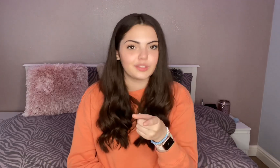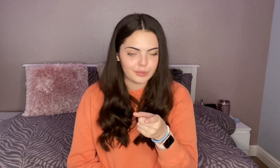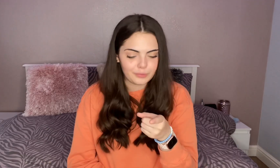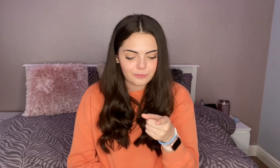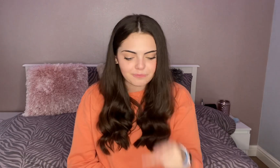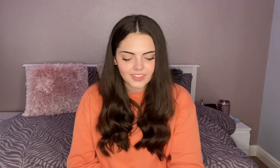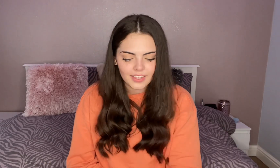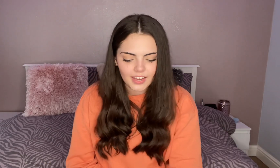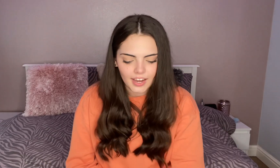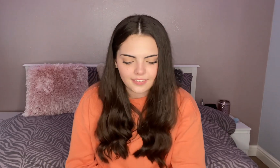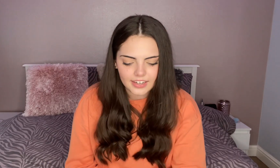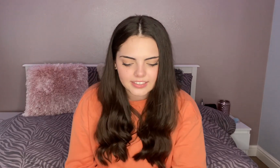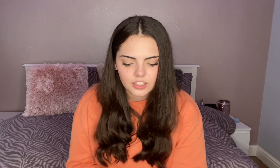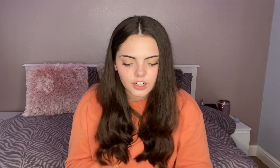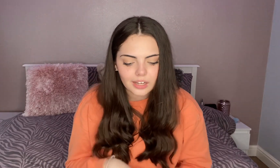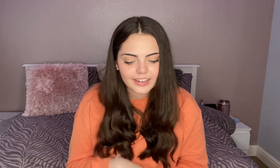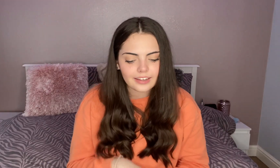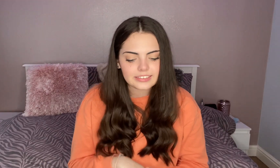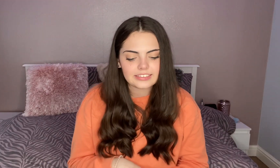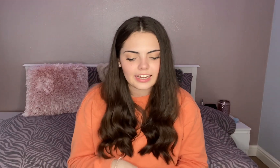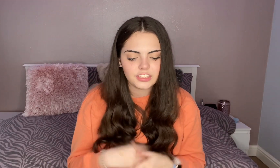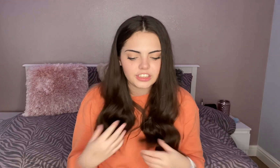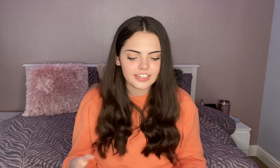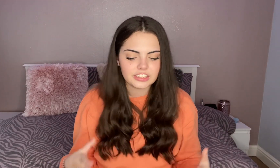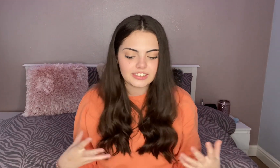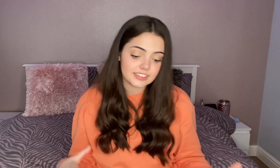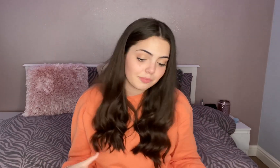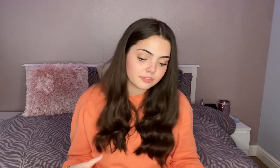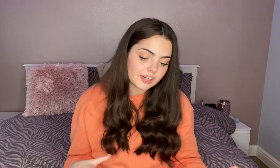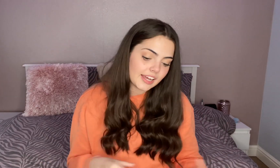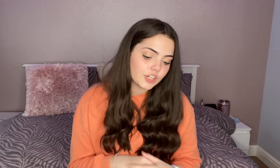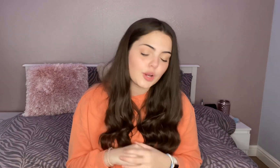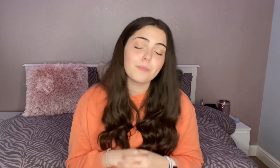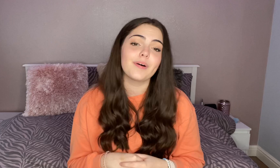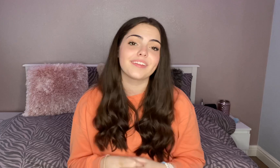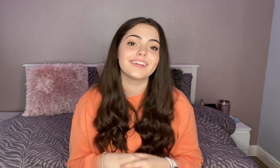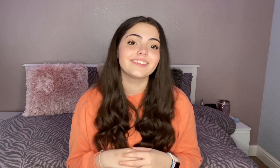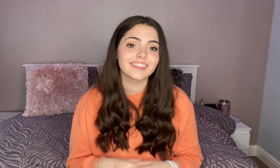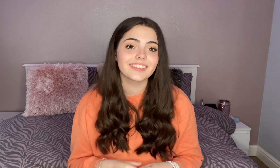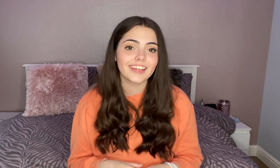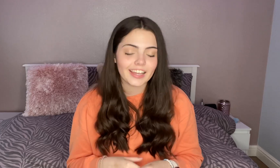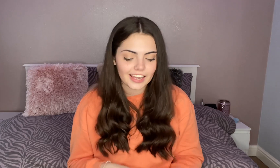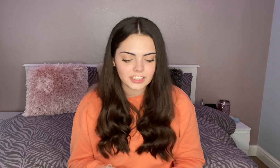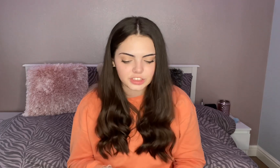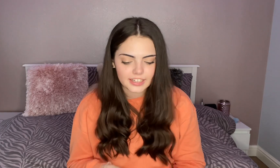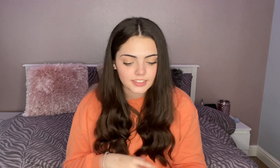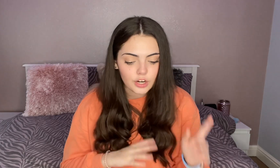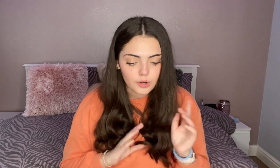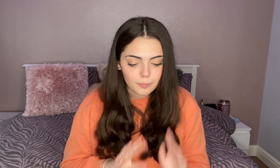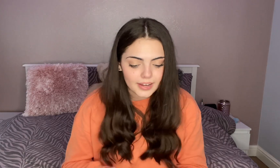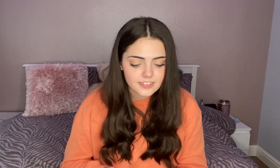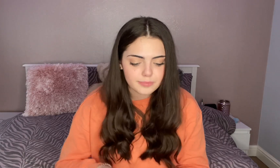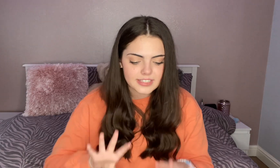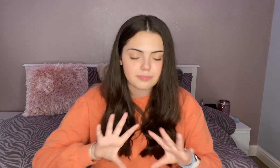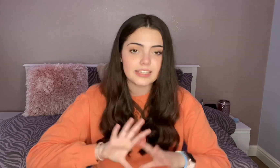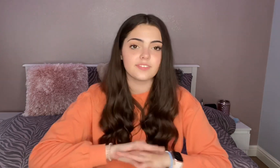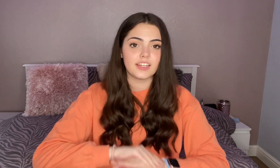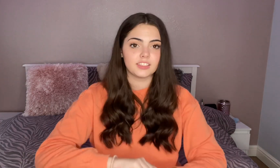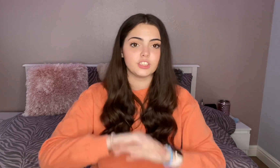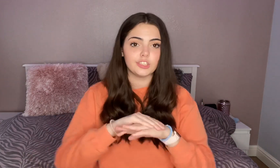you. And then it's going out tonight, changes into something red. Her mother doesn't like that kind of dress. Reminds her of a missing piece of innocence she